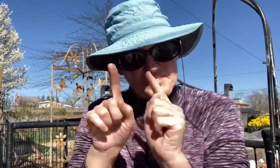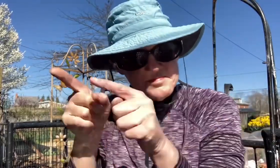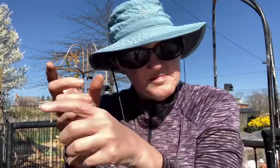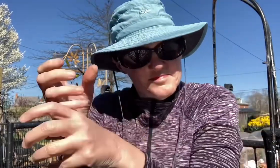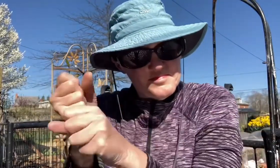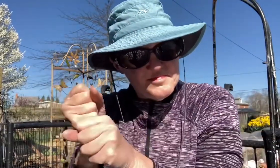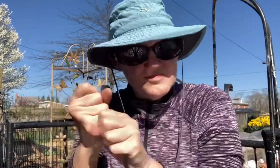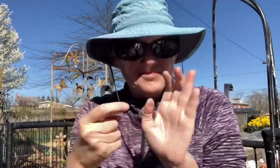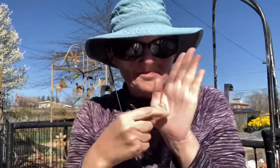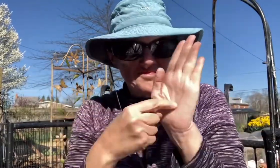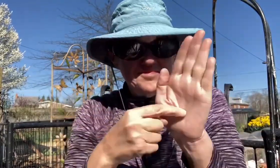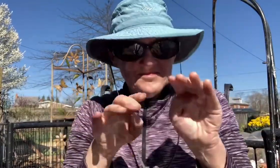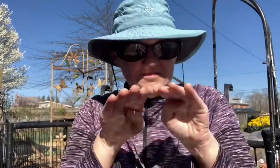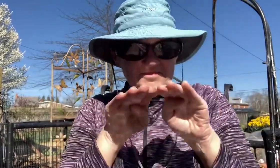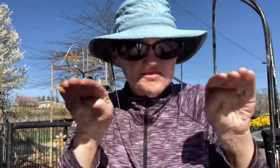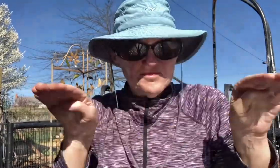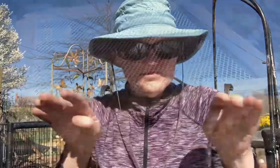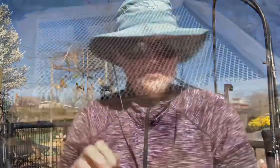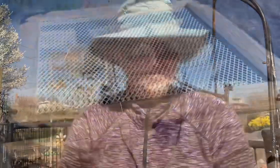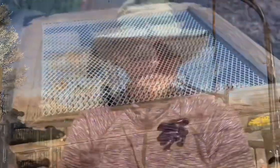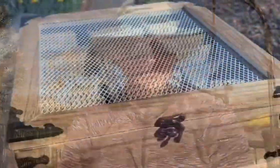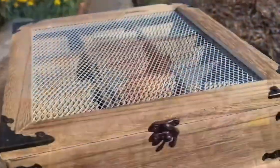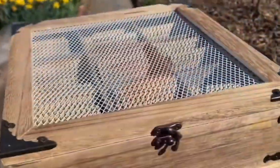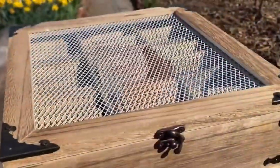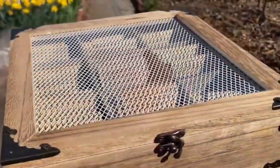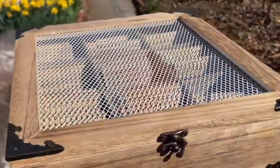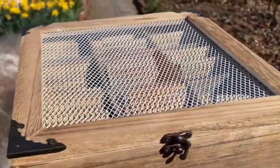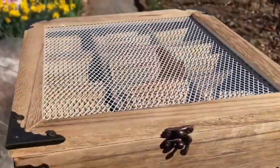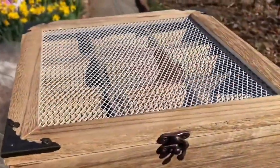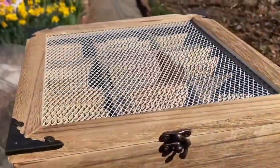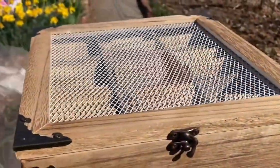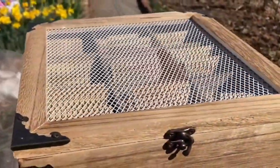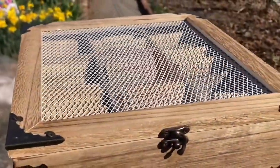I have some seeds I want to give away and put on the community shelf, so come on with me.